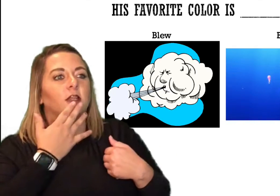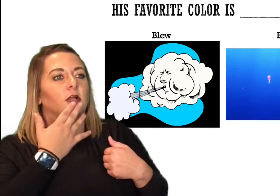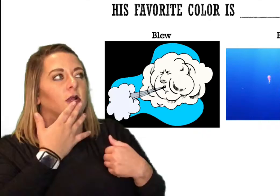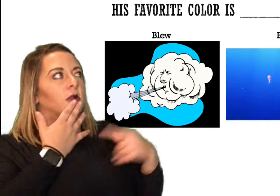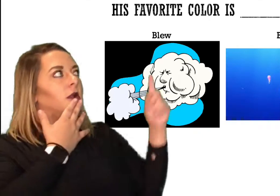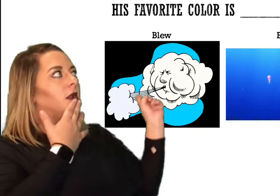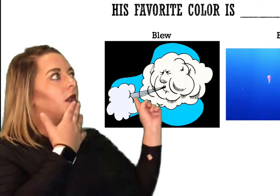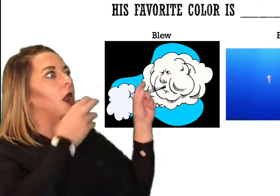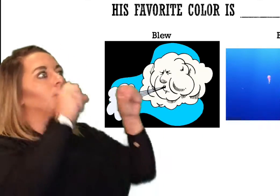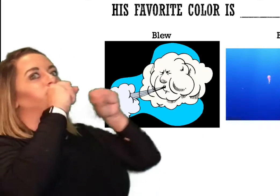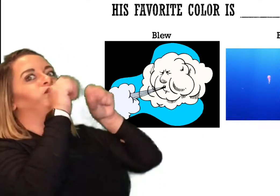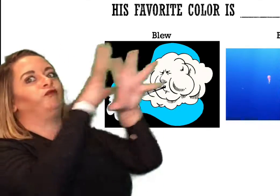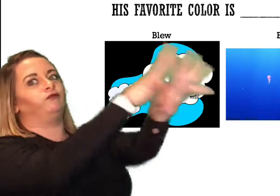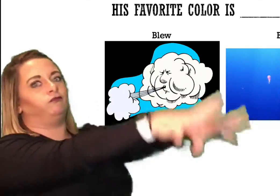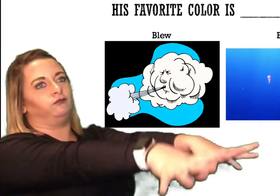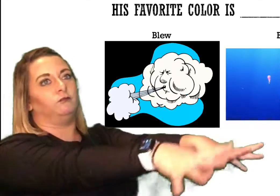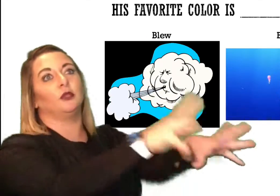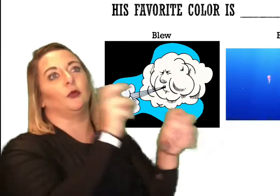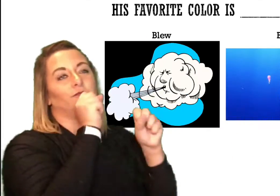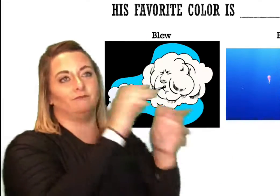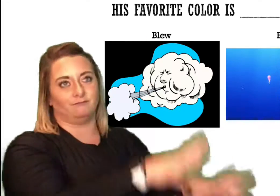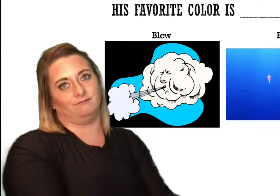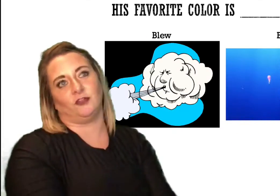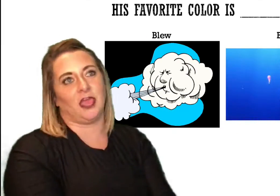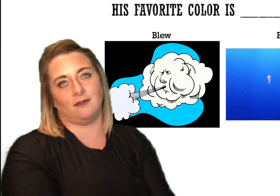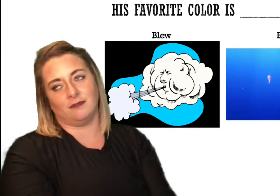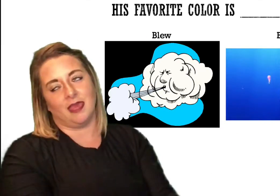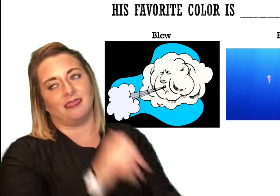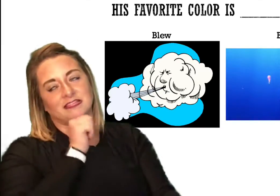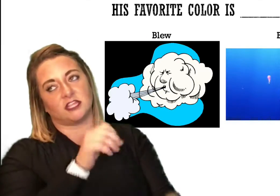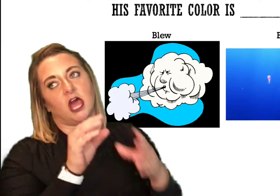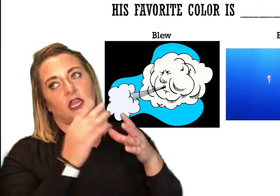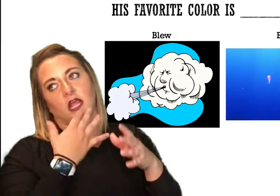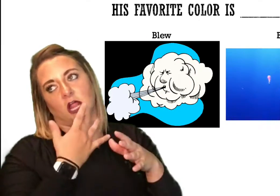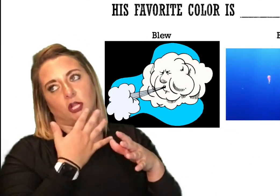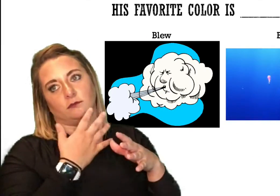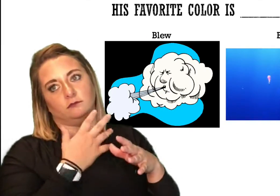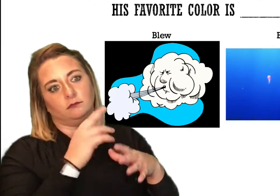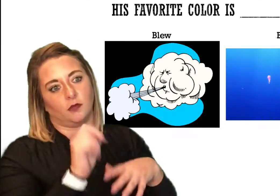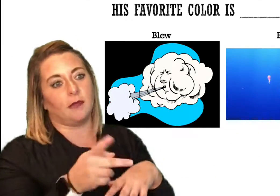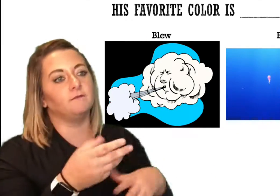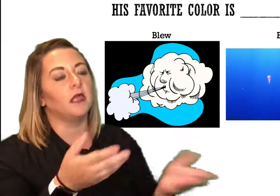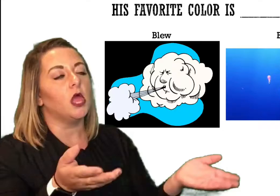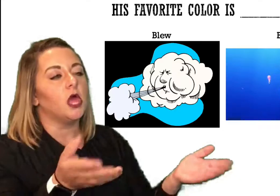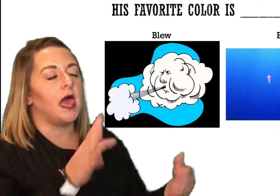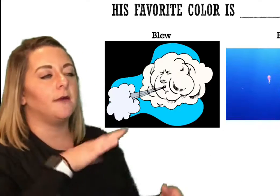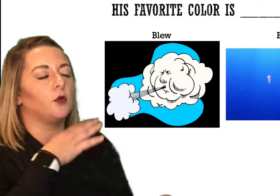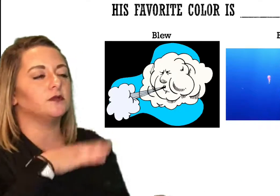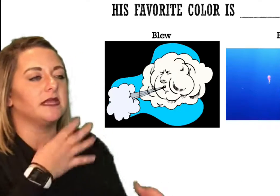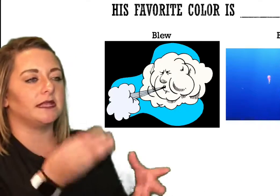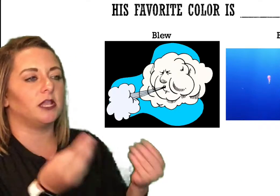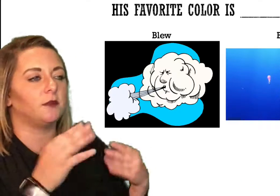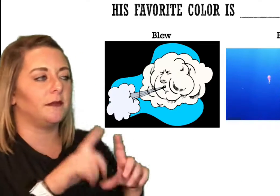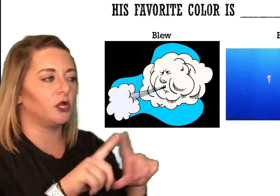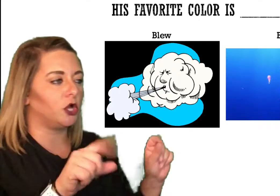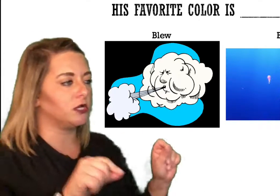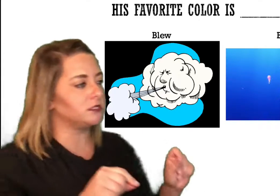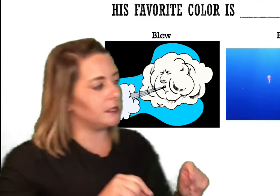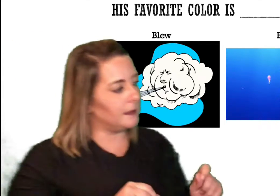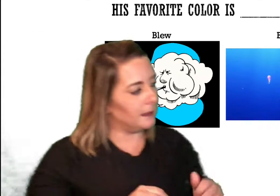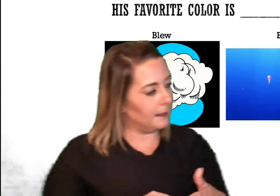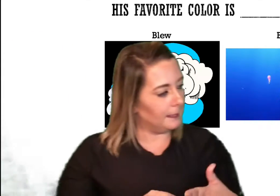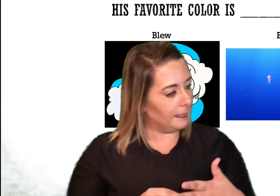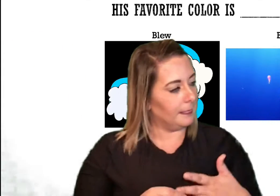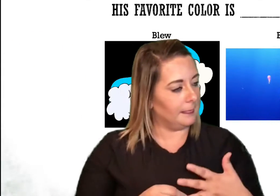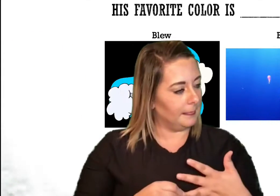favorite color blue. Okay? That's not a color. Okay? Colton, can you bring me your